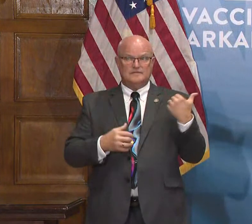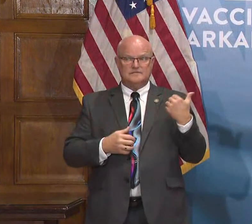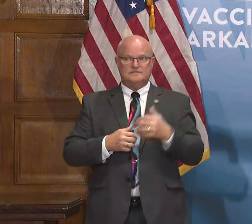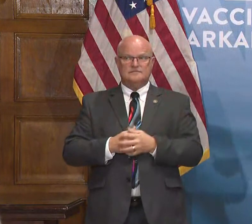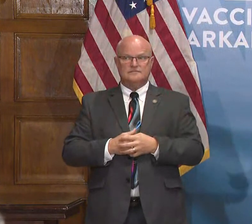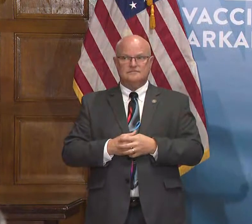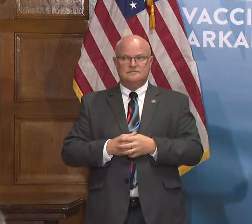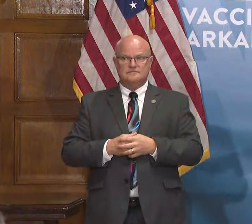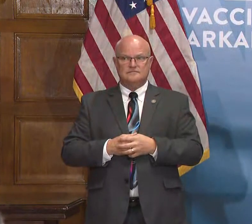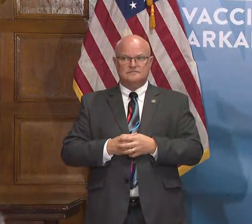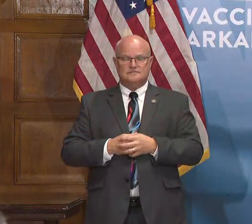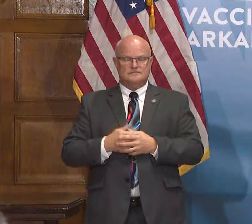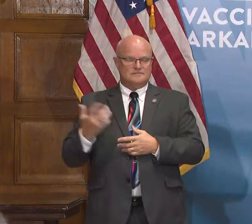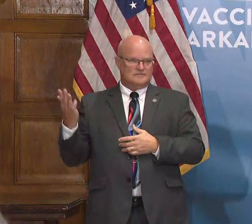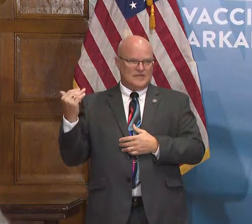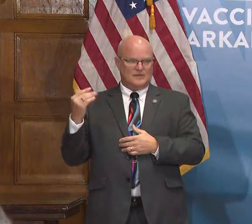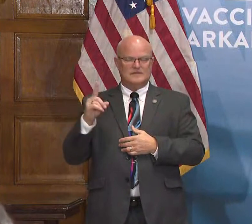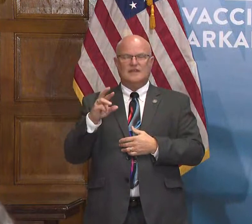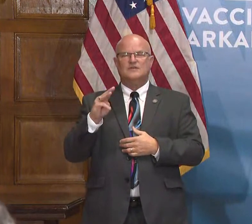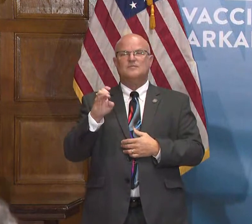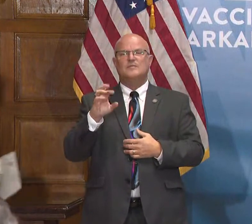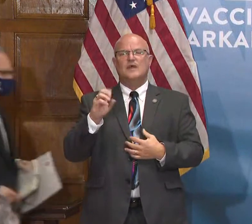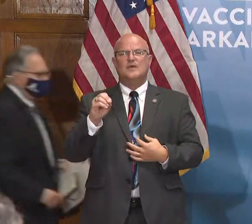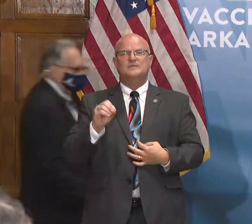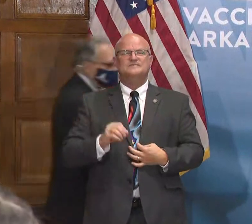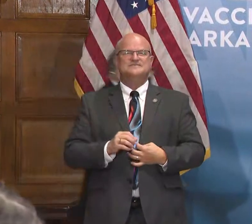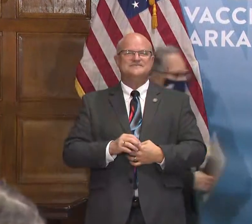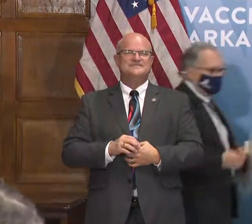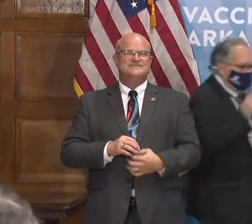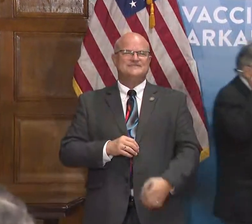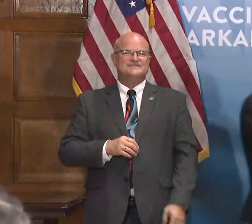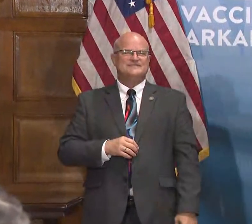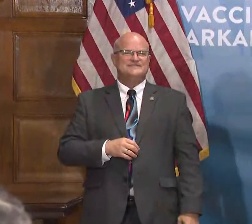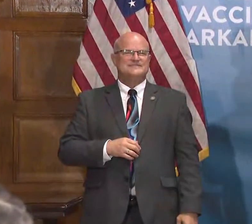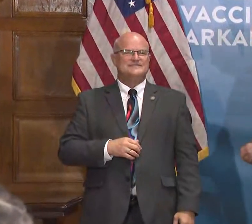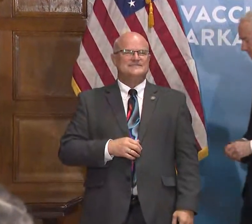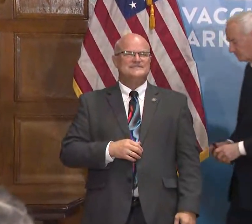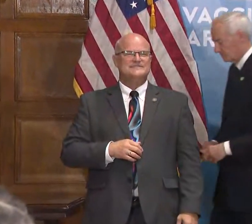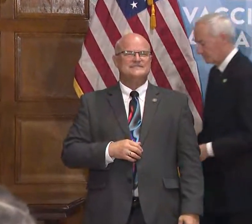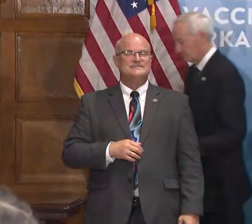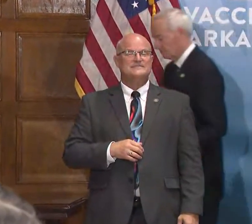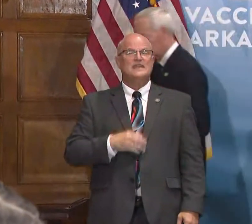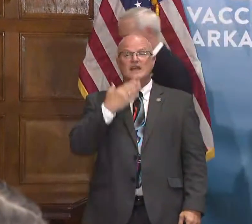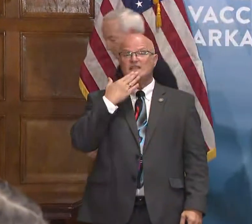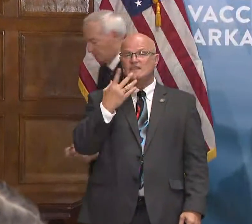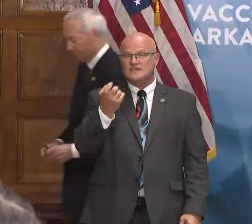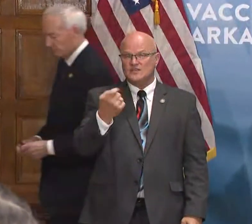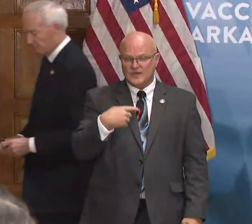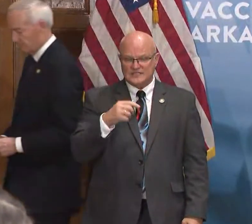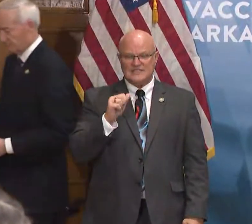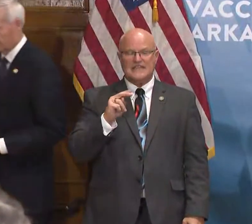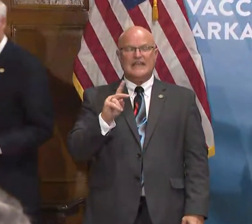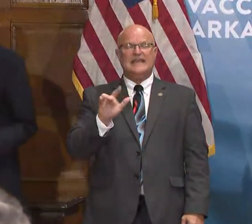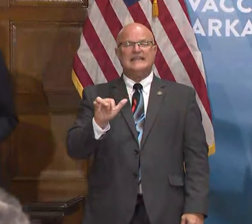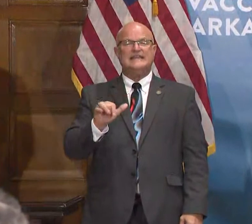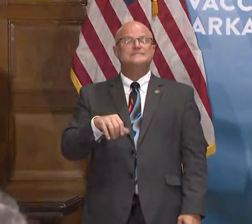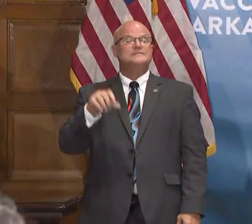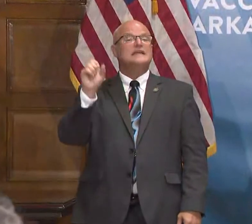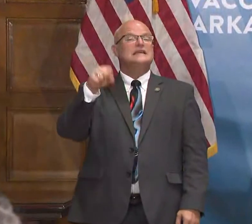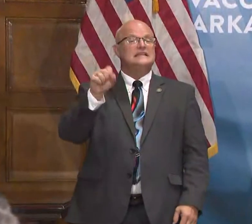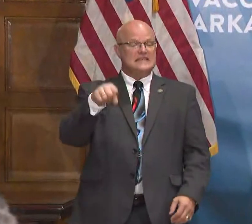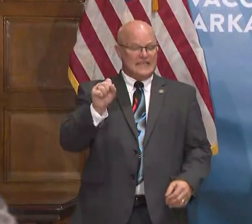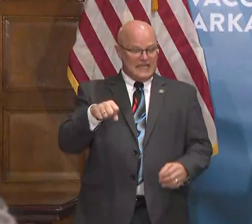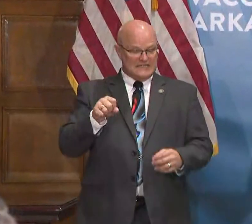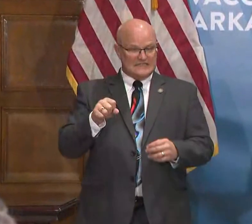Dr. Romero, I'm going to let you address that more specifically. So thanks for that question, Andy. Yes,